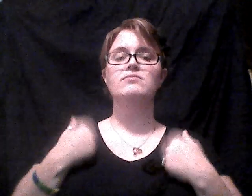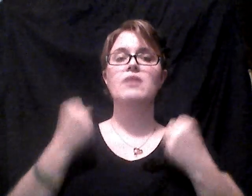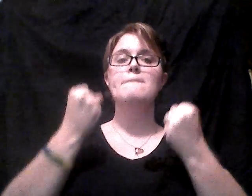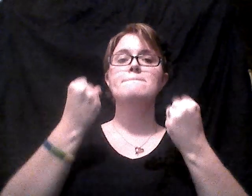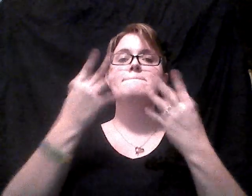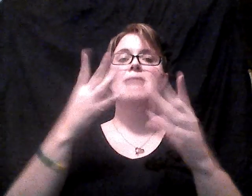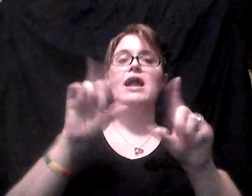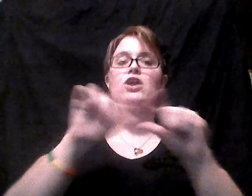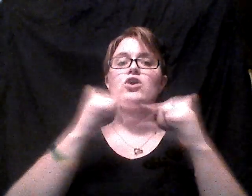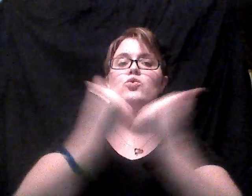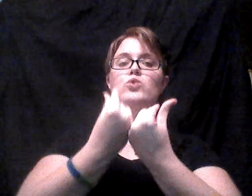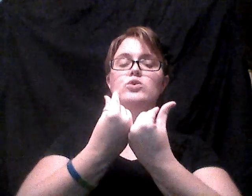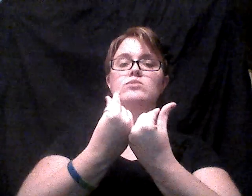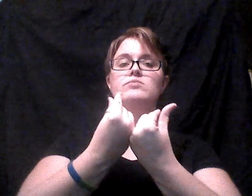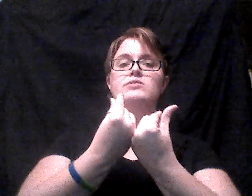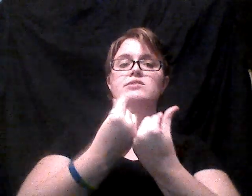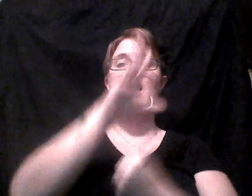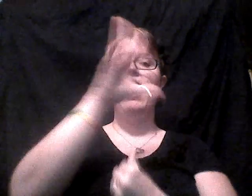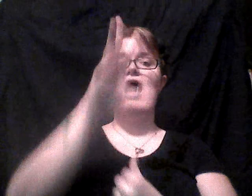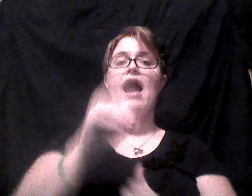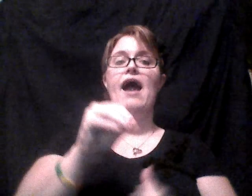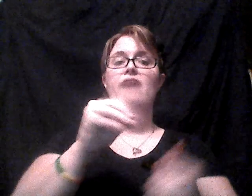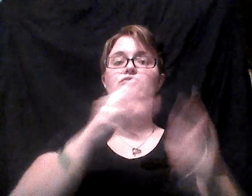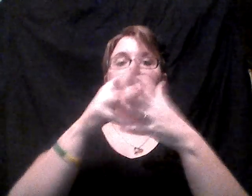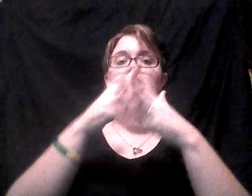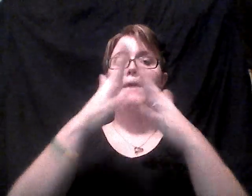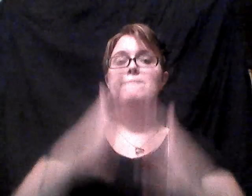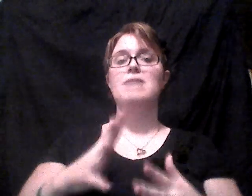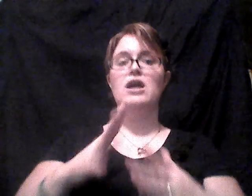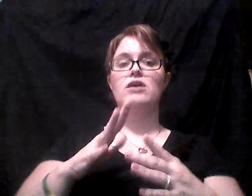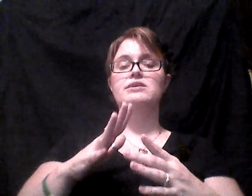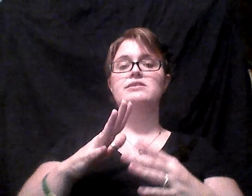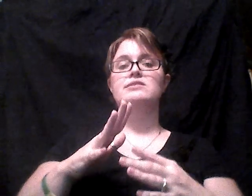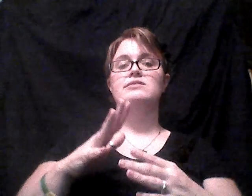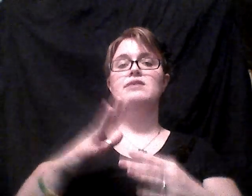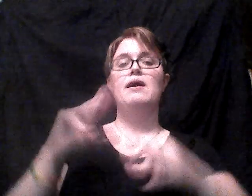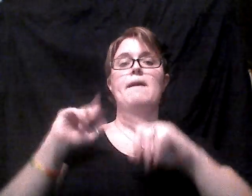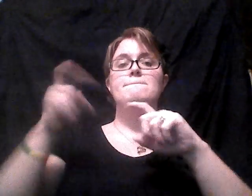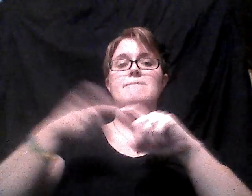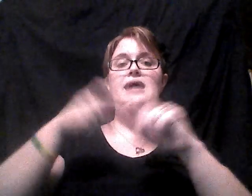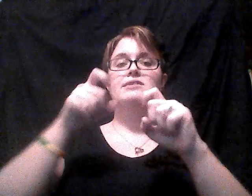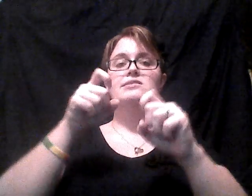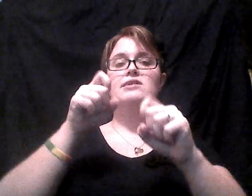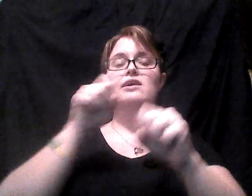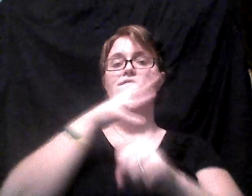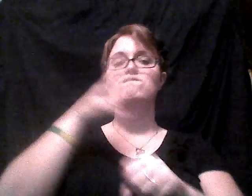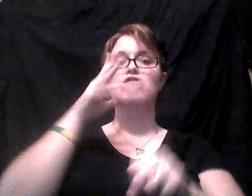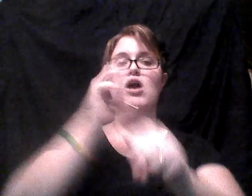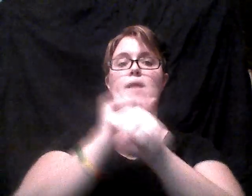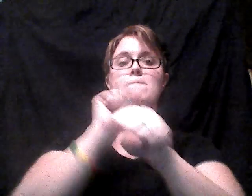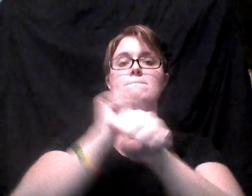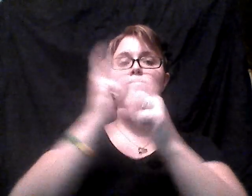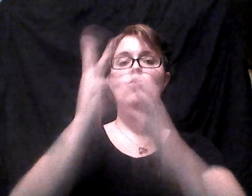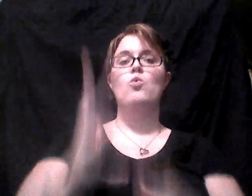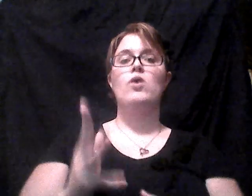too. African Americans, as I mentioned, and I'm sure the Mexican migrant worker in California isn't, rolling, in G's. But